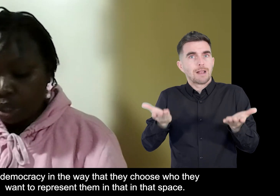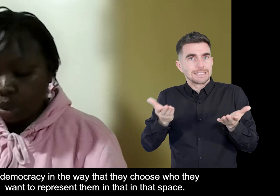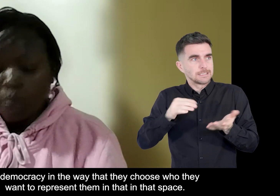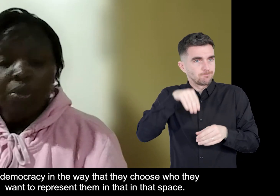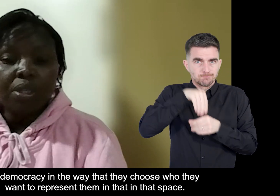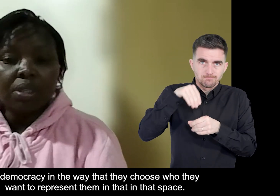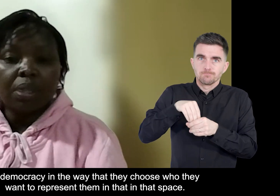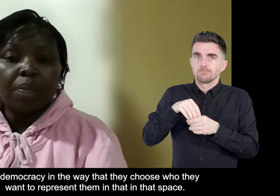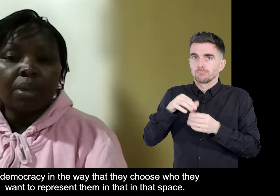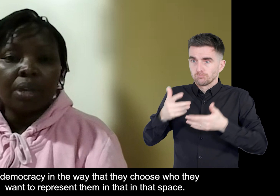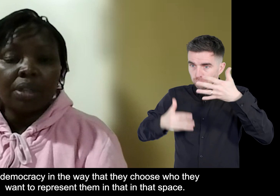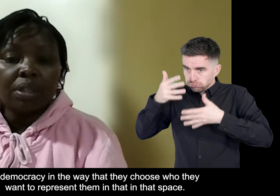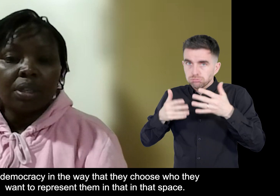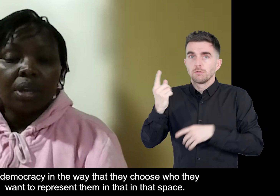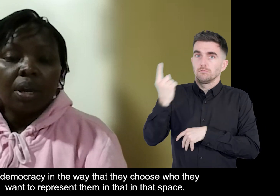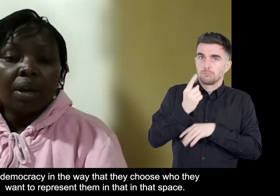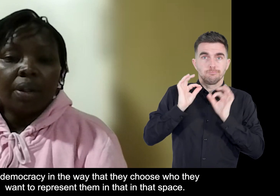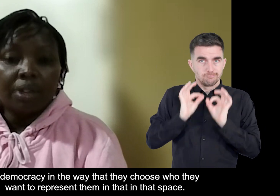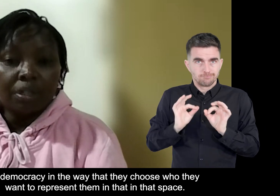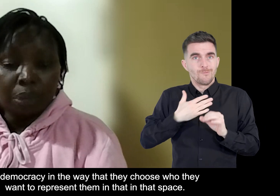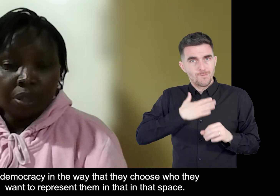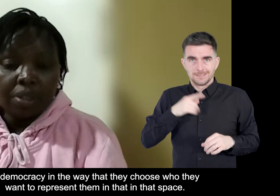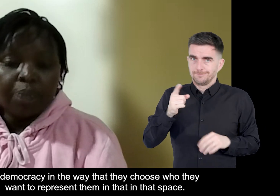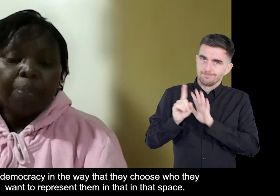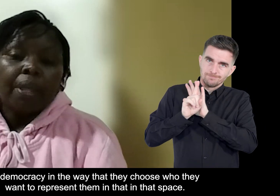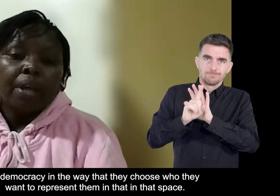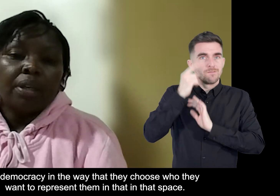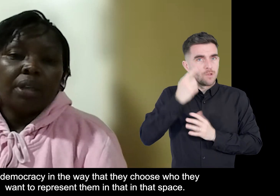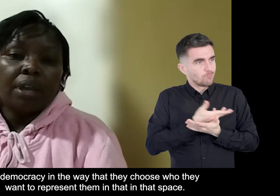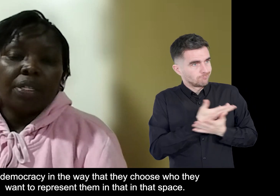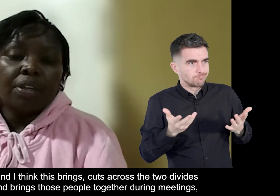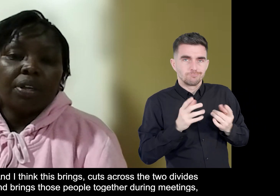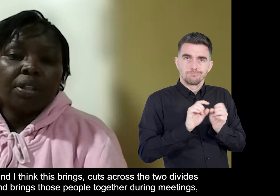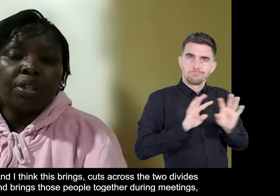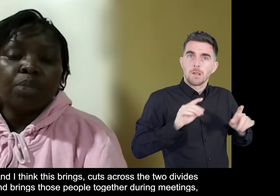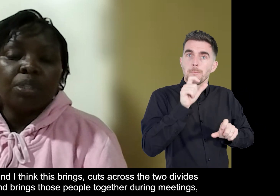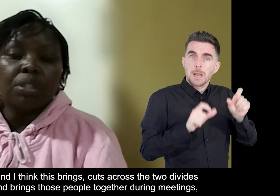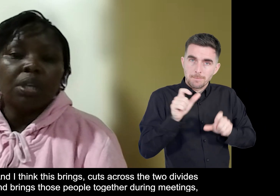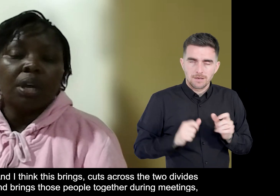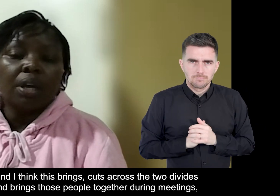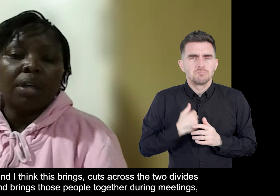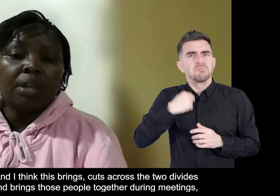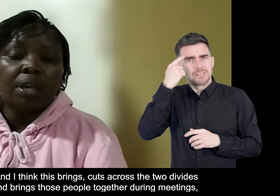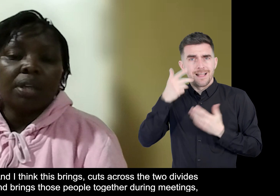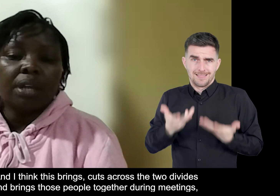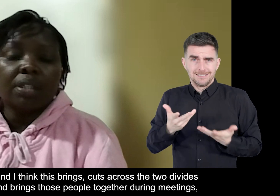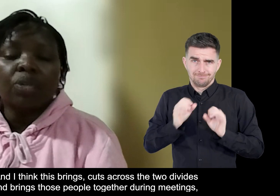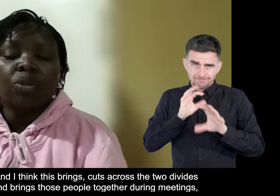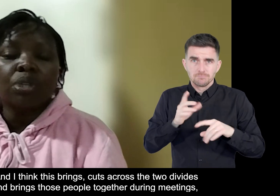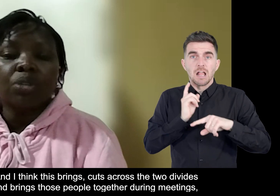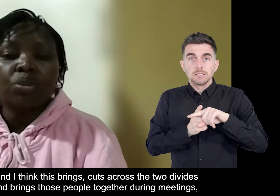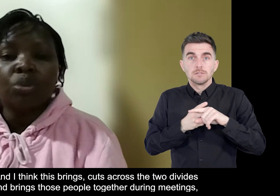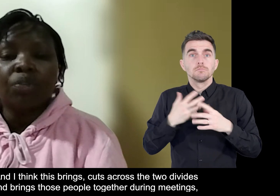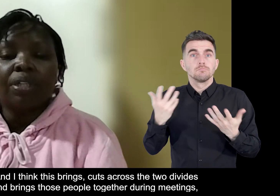they want to represent them in that space. And I think this brings and